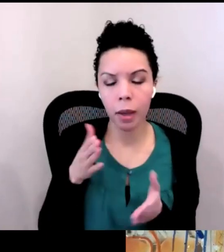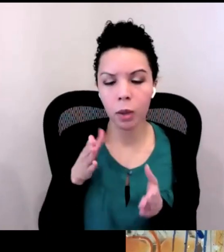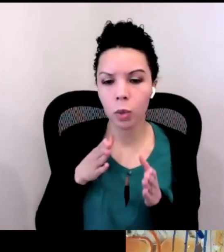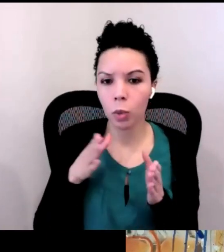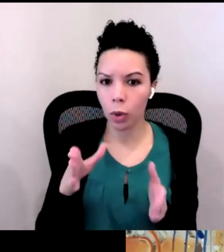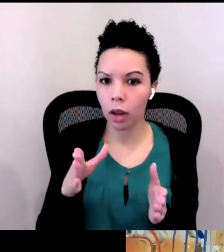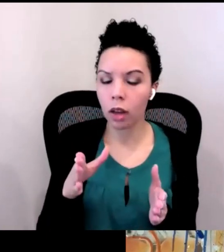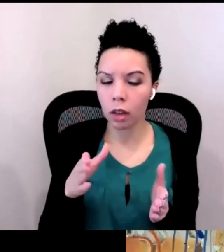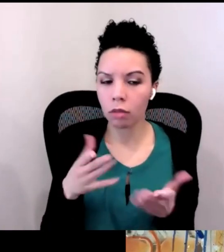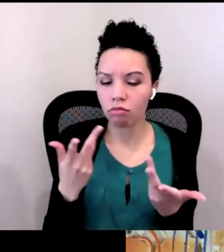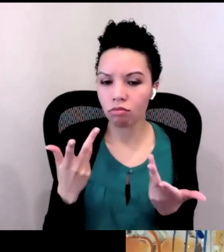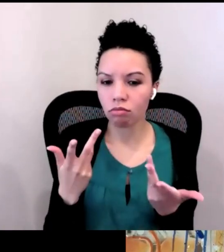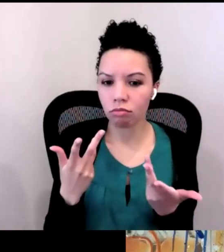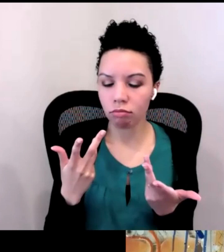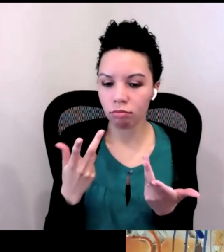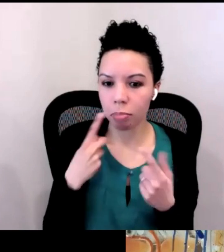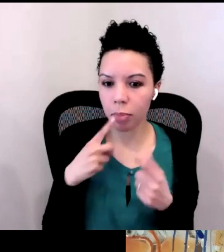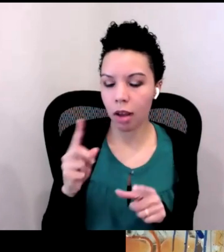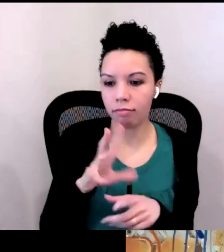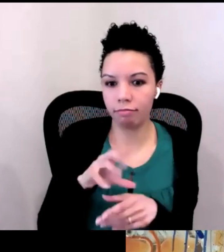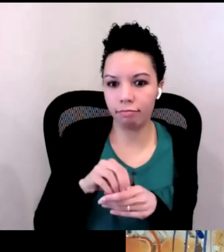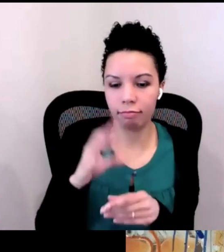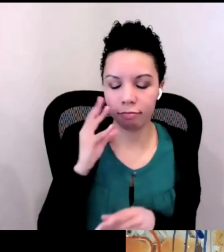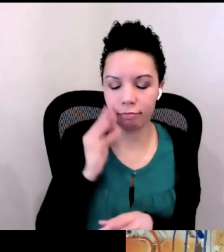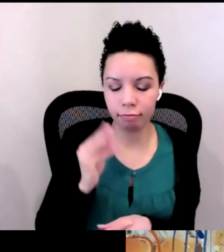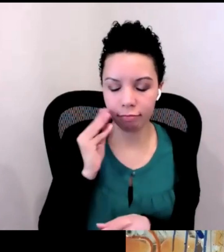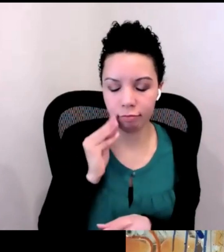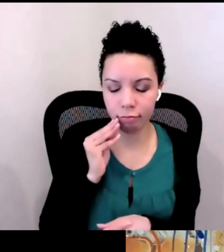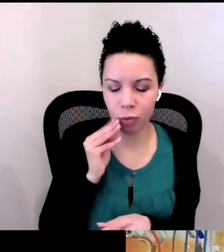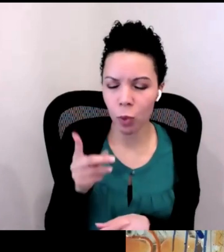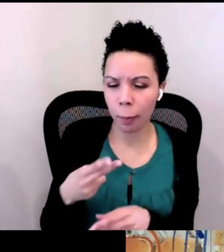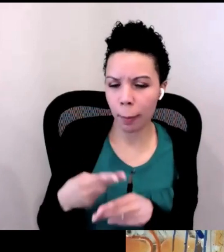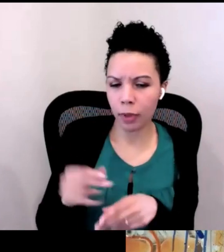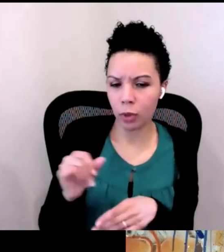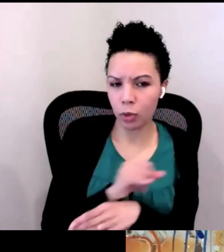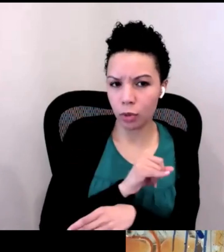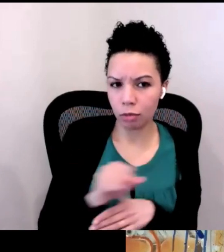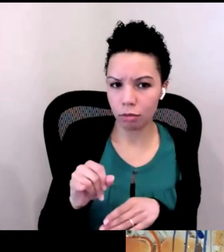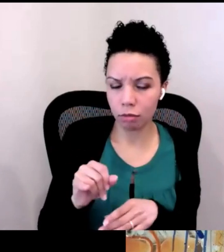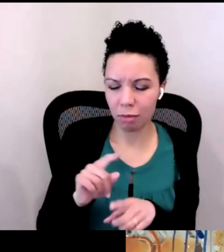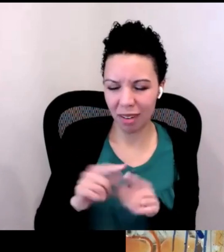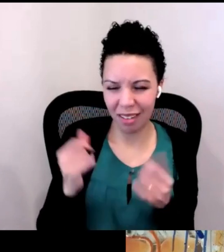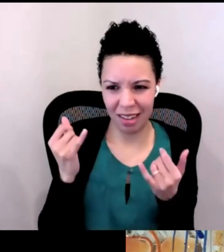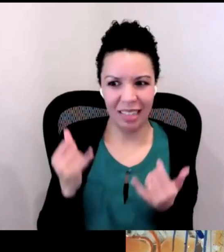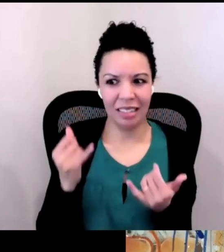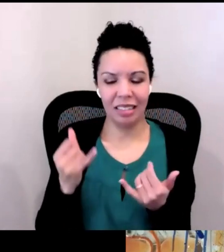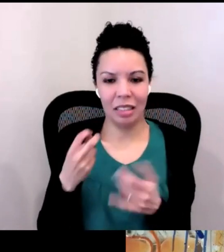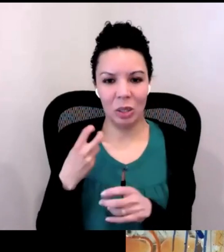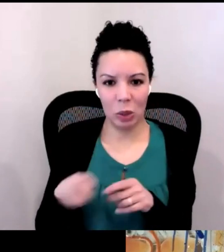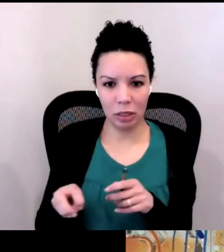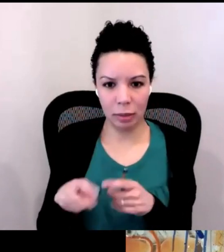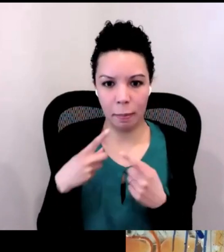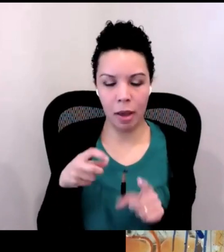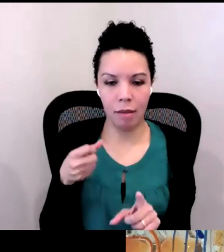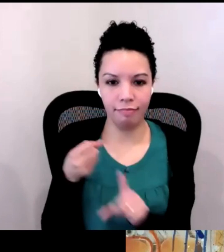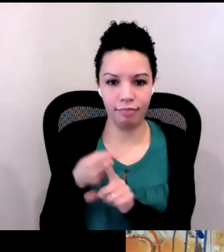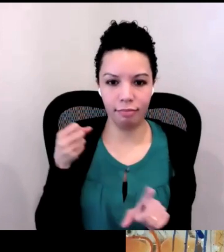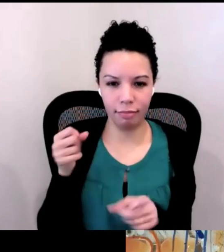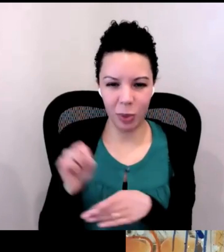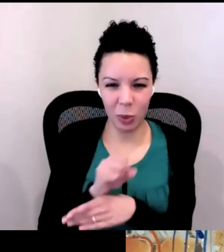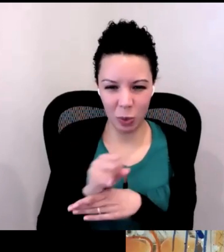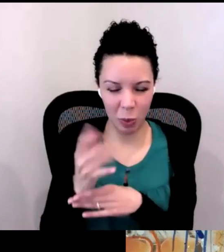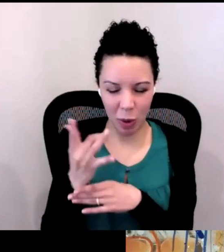this experience? You just mentioned internships, but let's say right now internships are pretty hard to come by because of the way of the